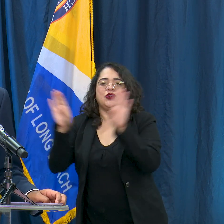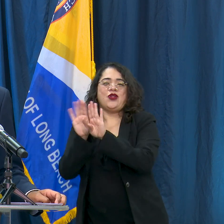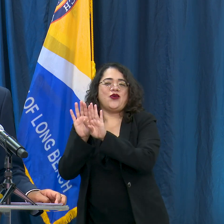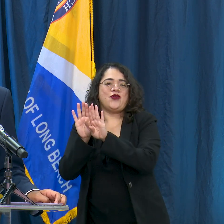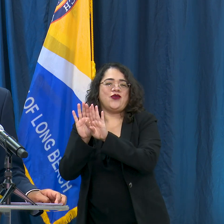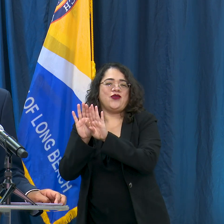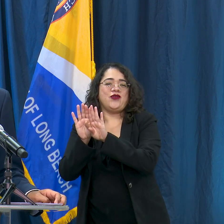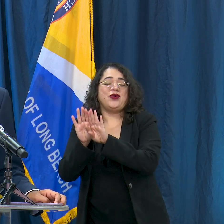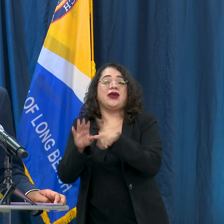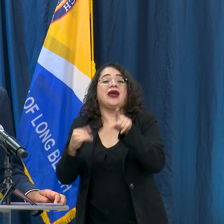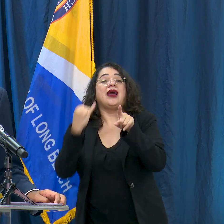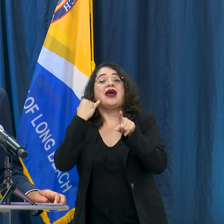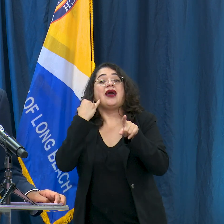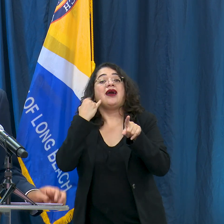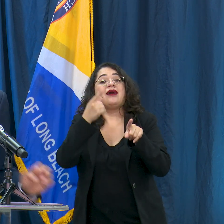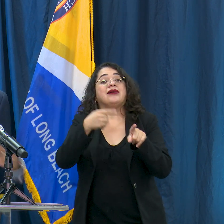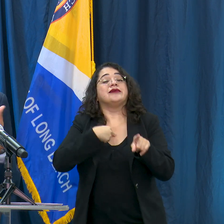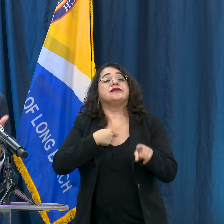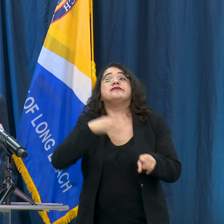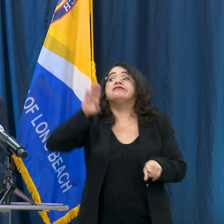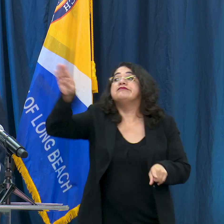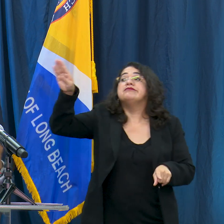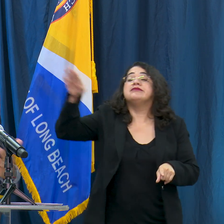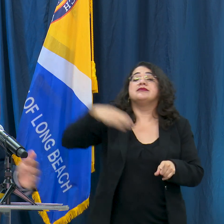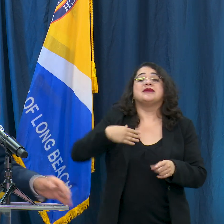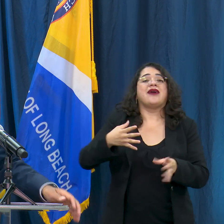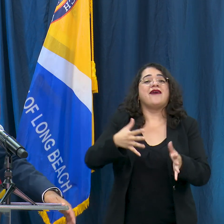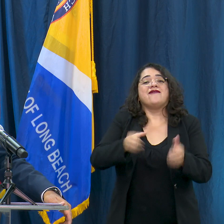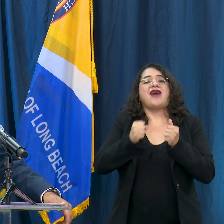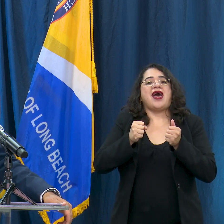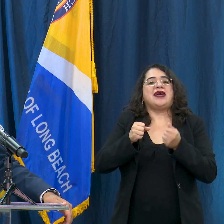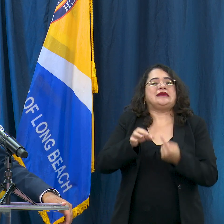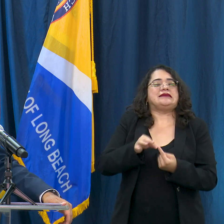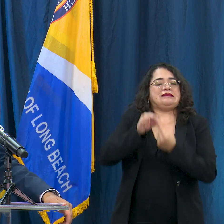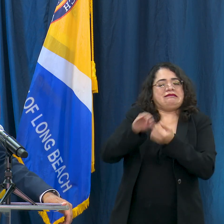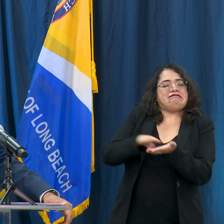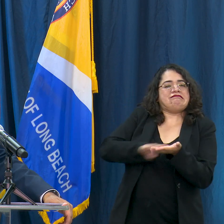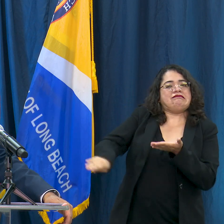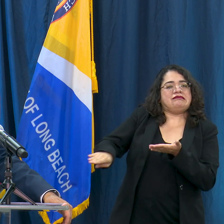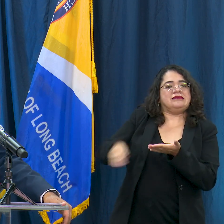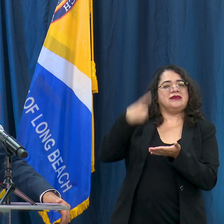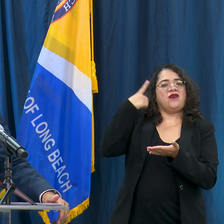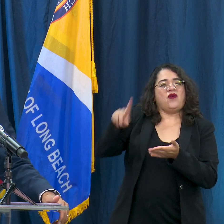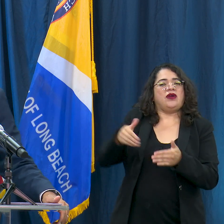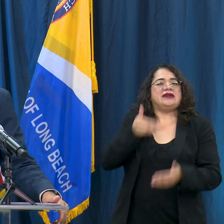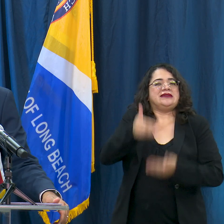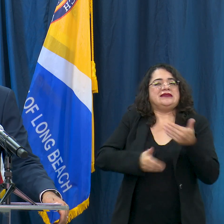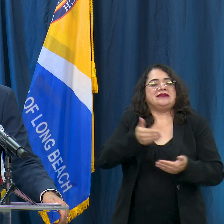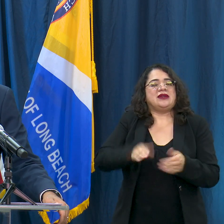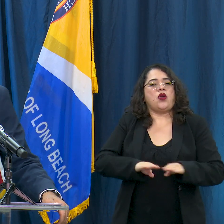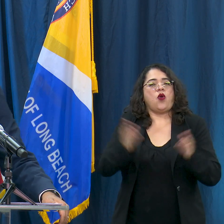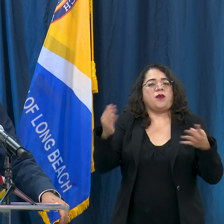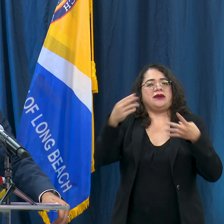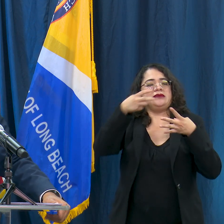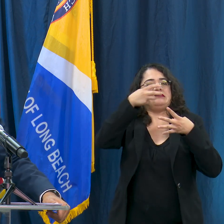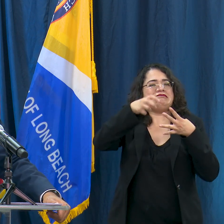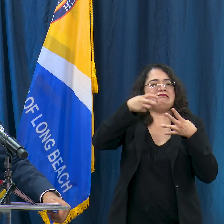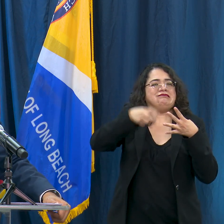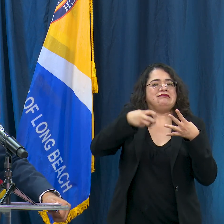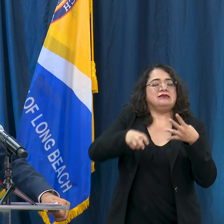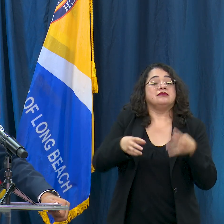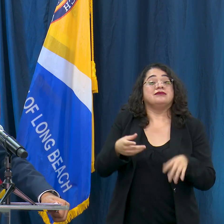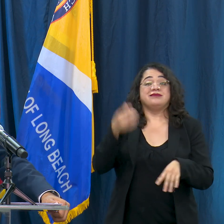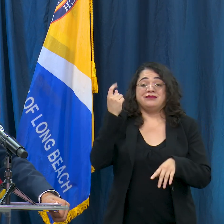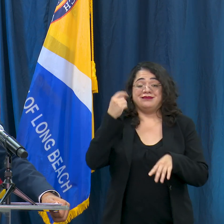a fast track variance, you still can't reopen. And I just want to be very clear because I know there's a lot of questions. So what's still closed?